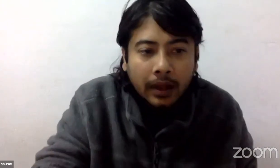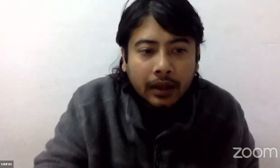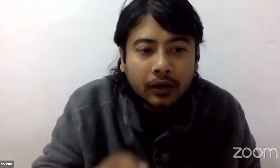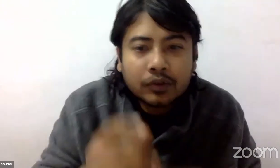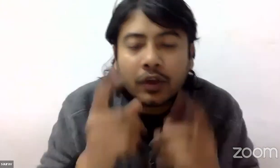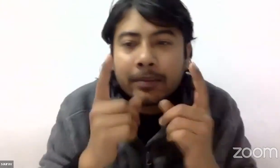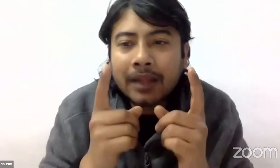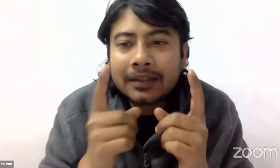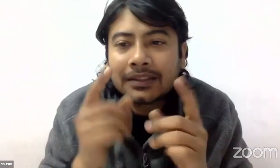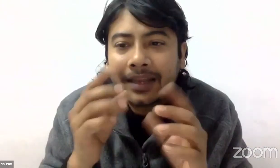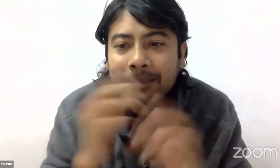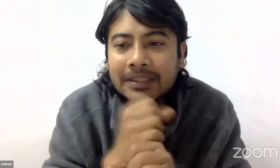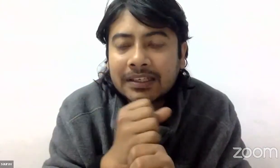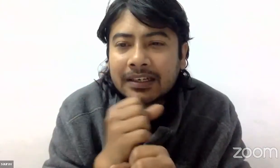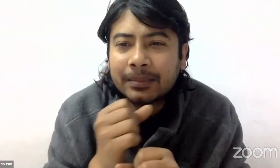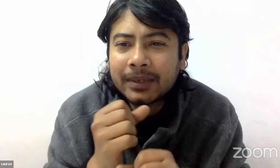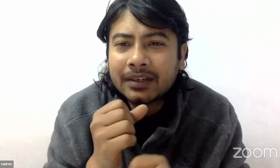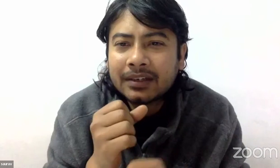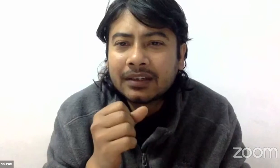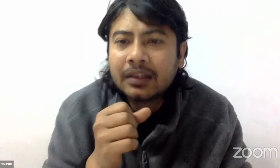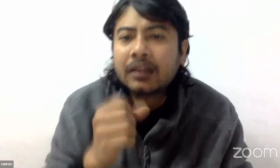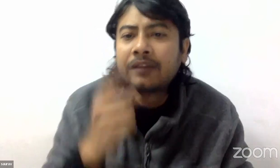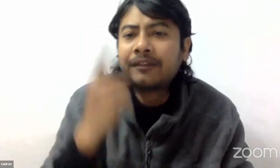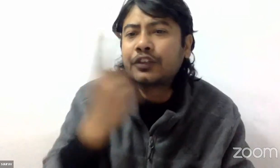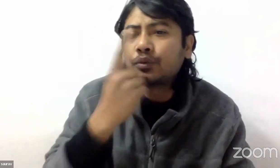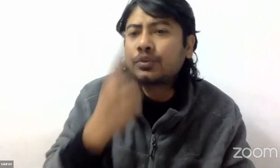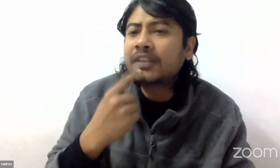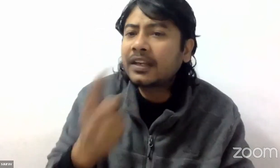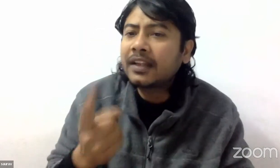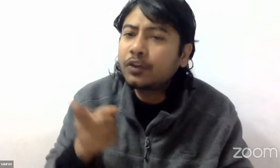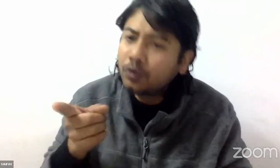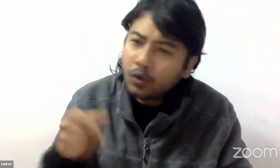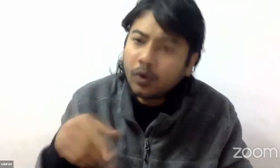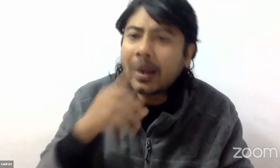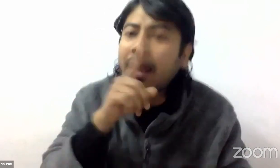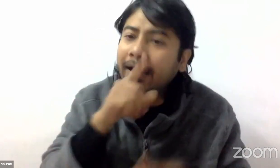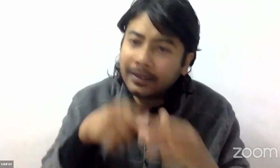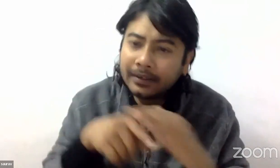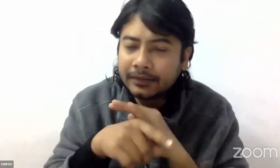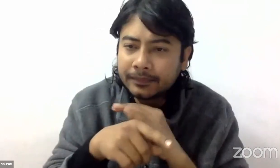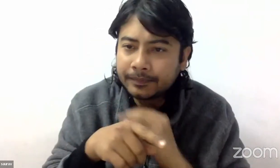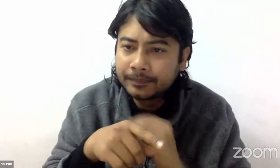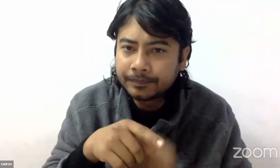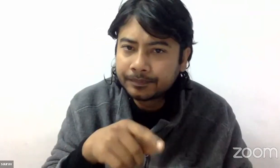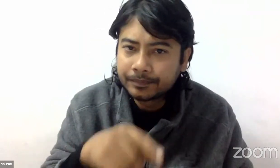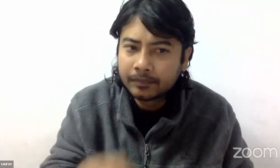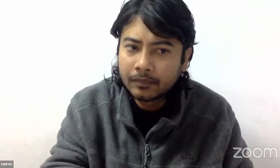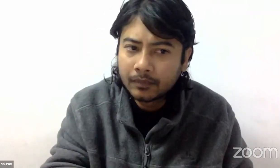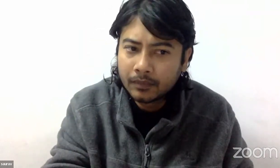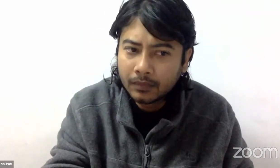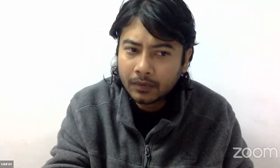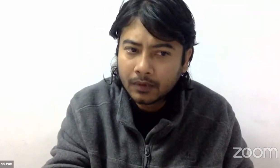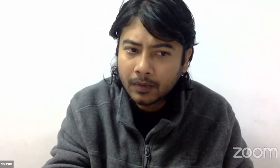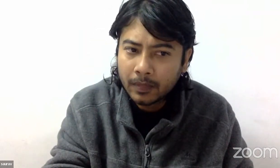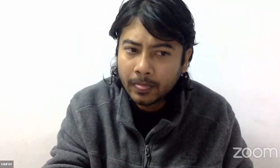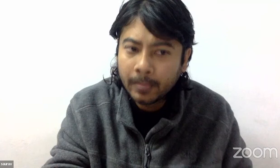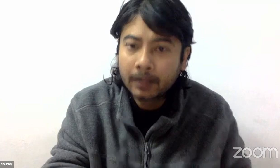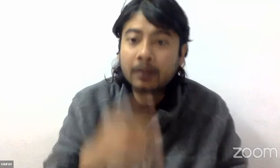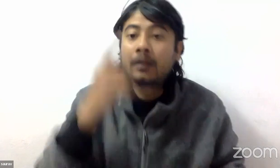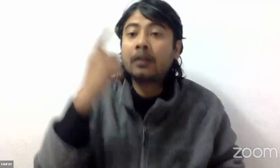No, sorry, Mataji, I missed a little bit. Yeah. Vishnu said So- that you go and hide. Yes, the Lord said, "You go and hide